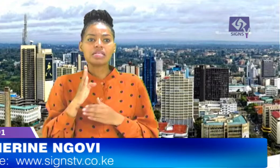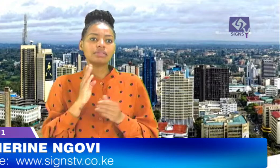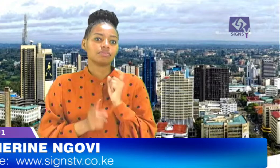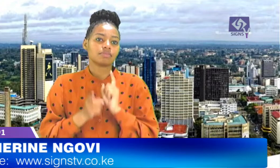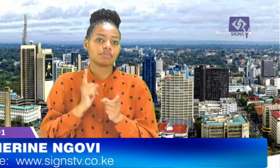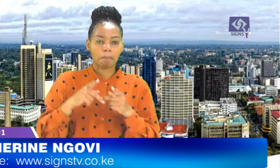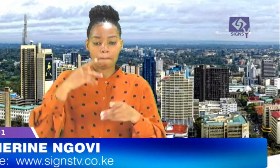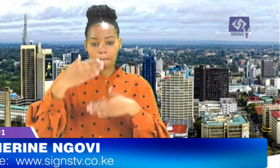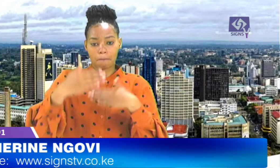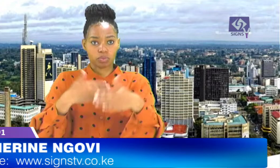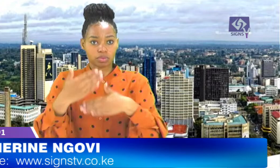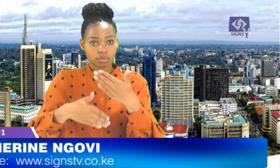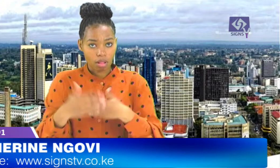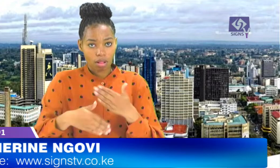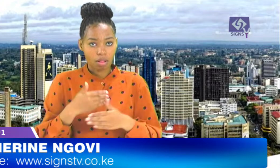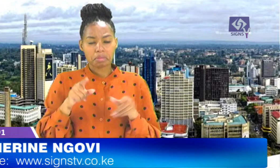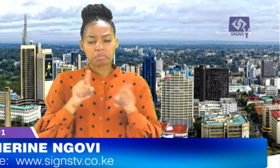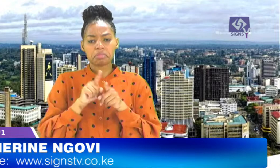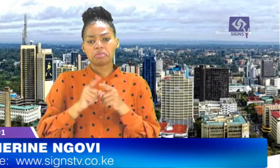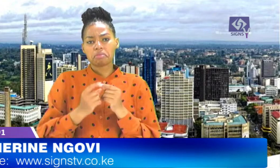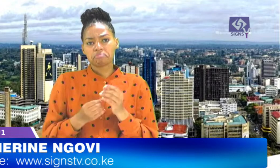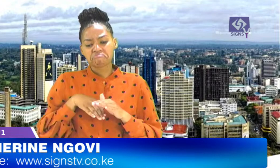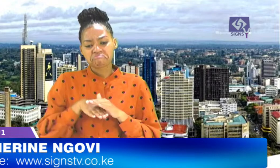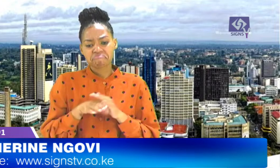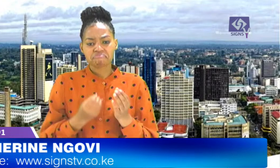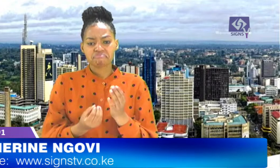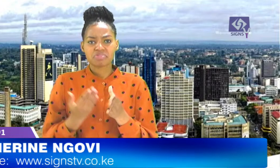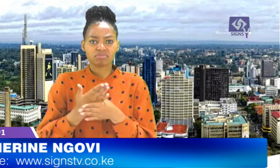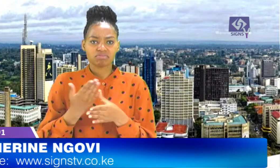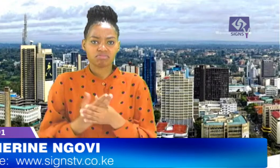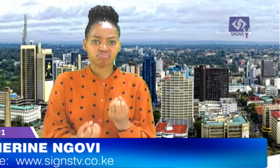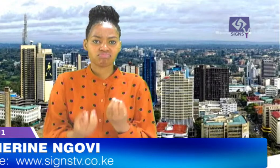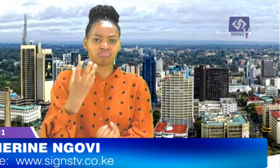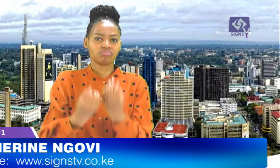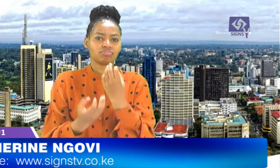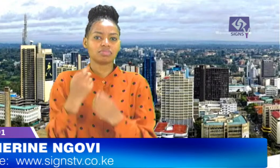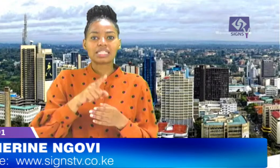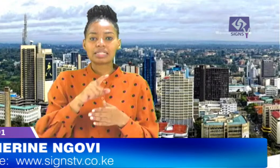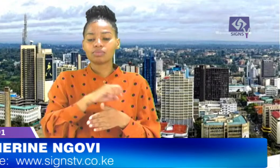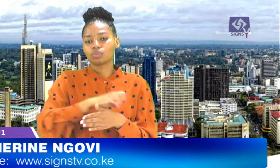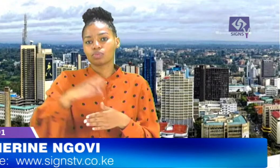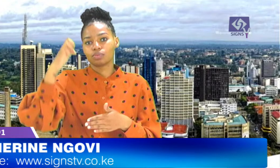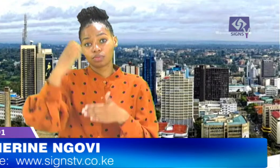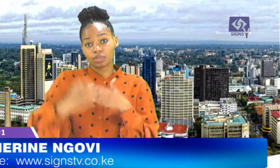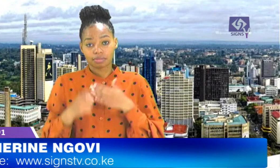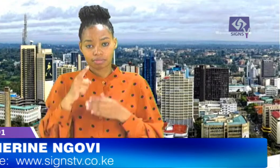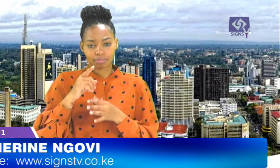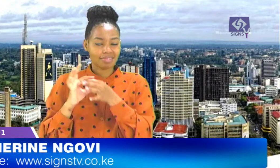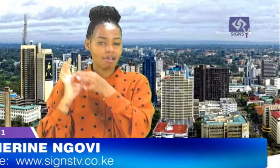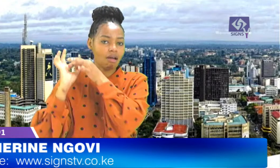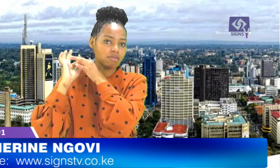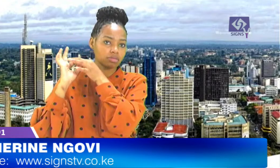have been running programs in the grassroots to end the outdated